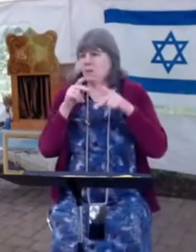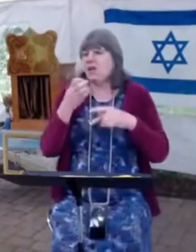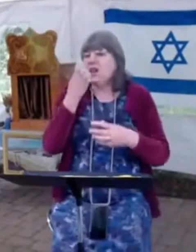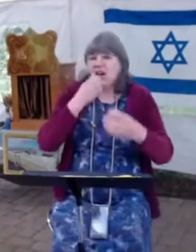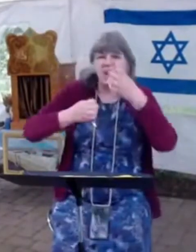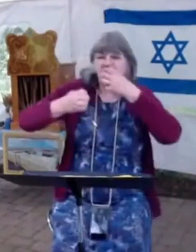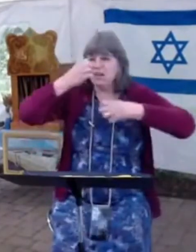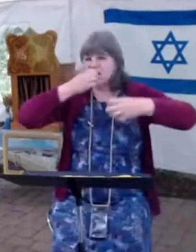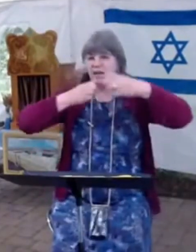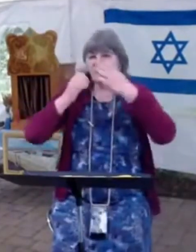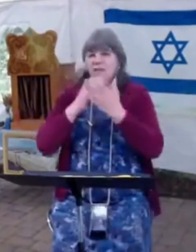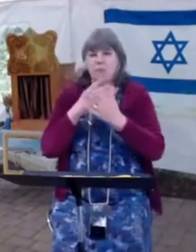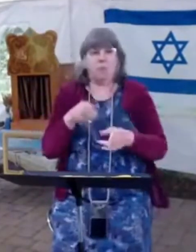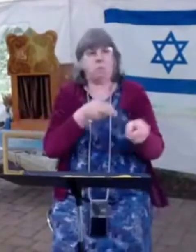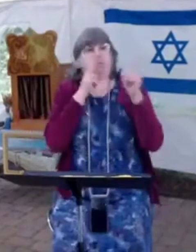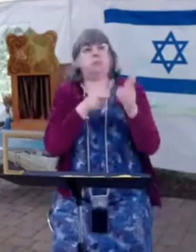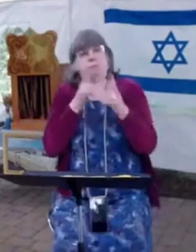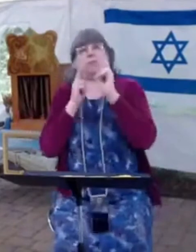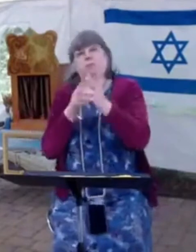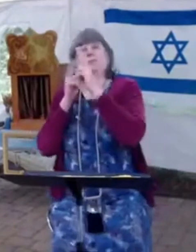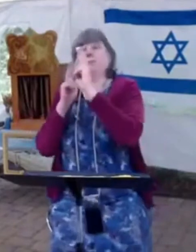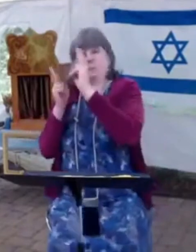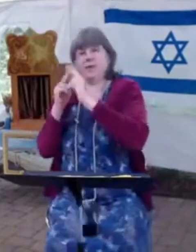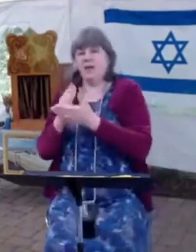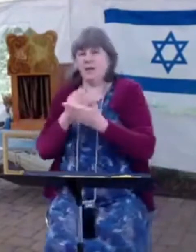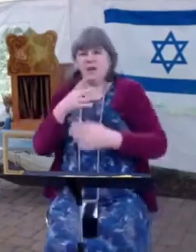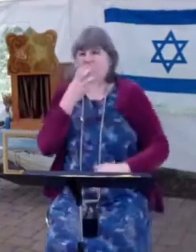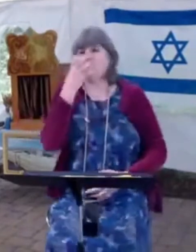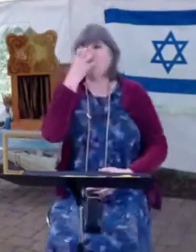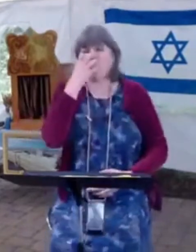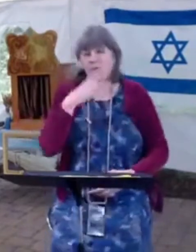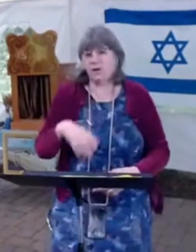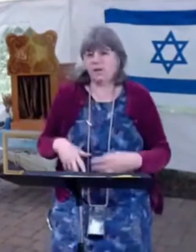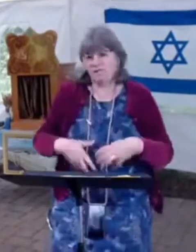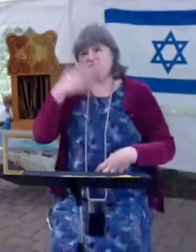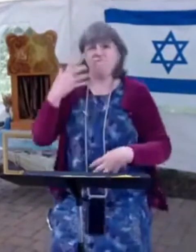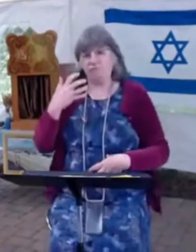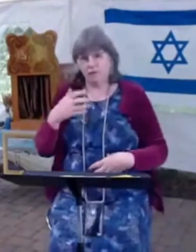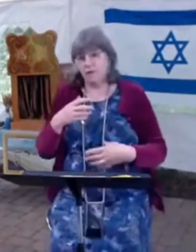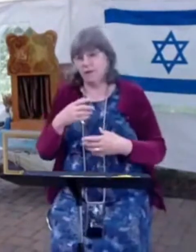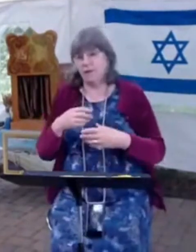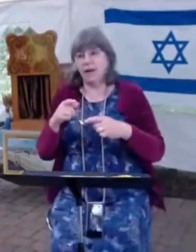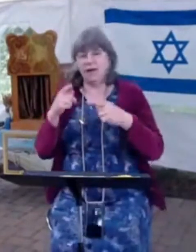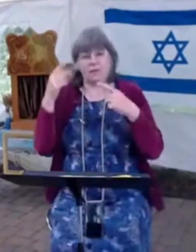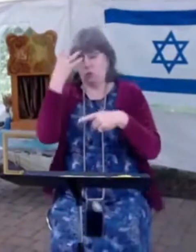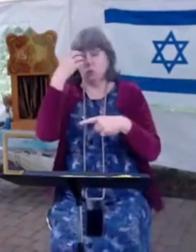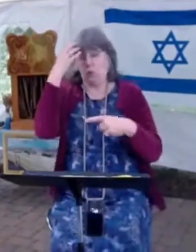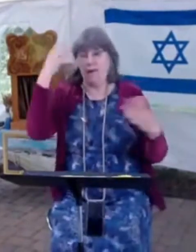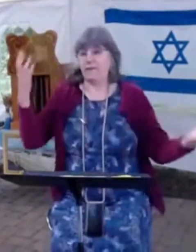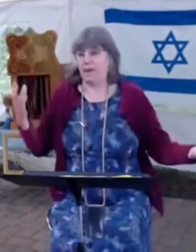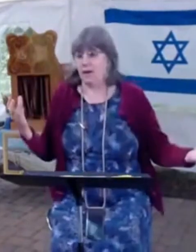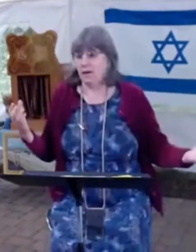eat. Some people shoot guns. Some people get angry. Some people, you know, it's like, it's crazy.